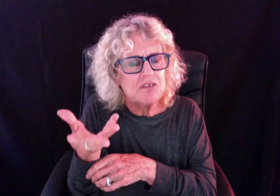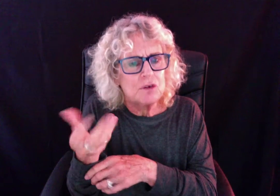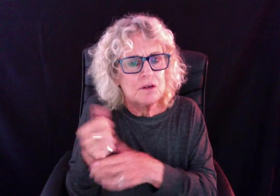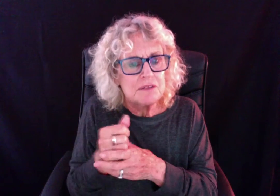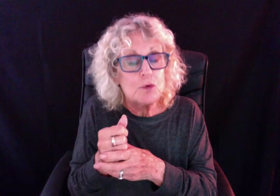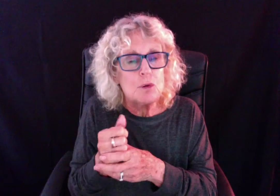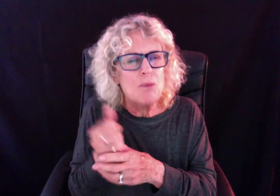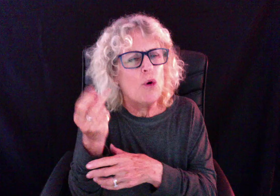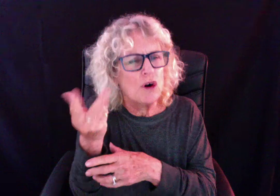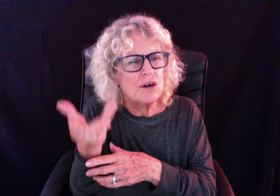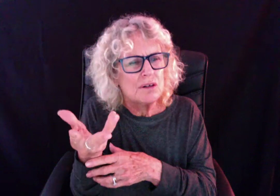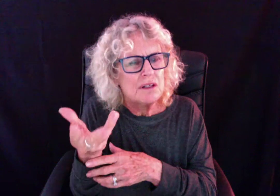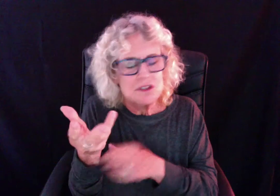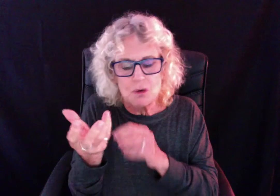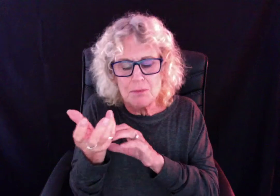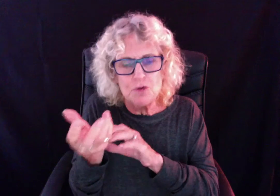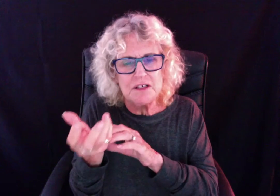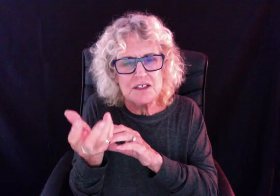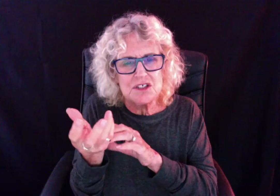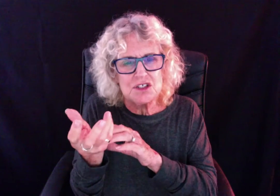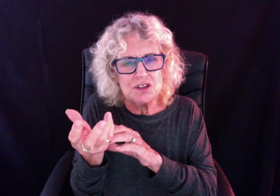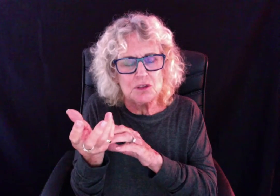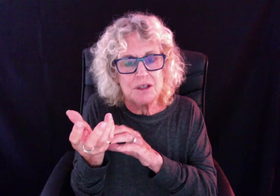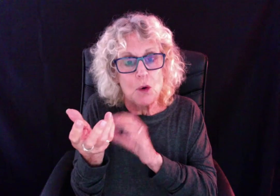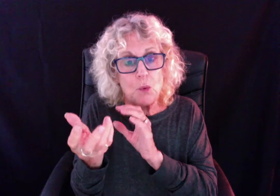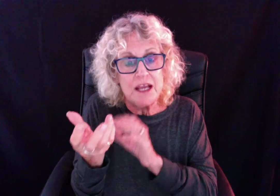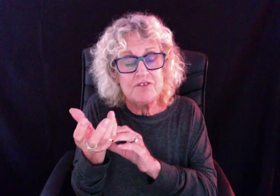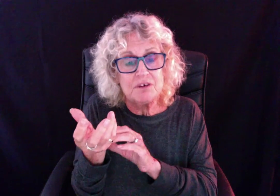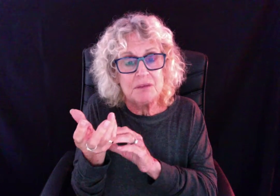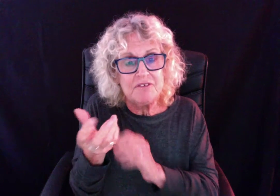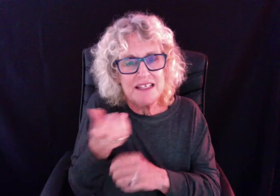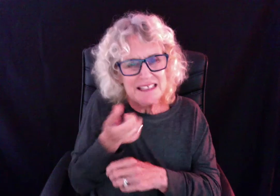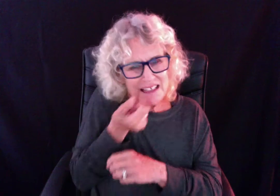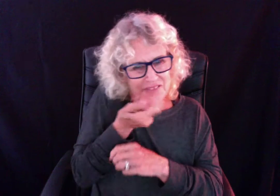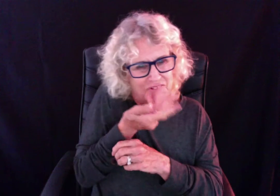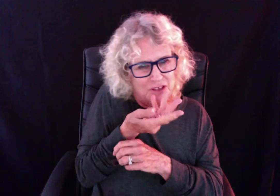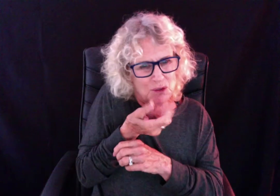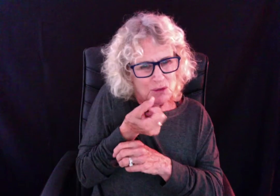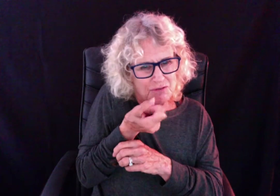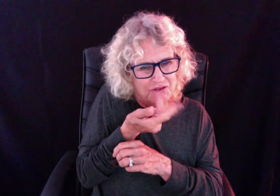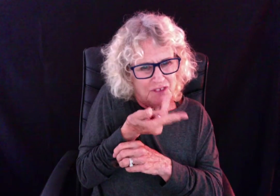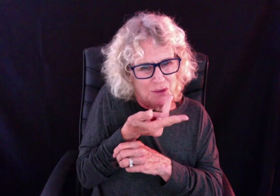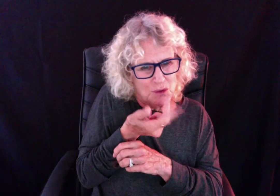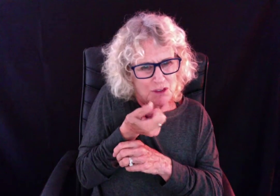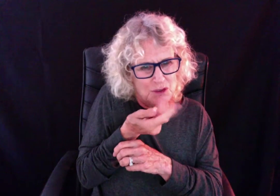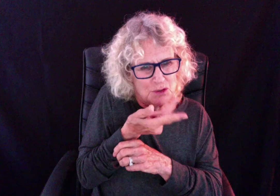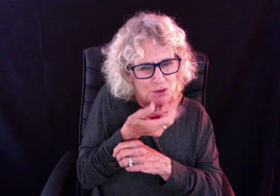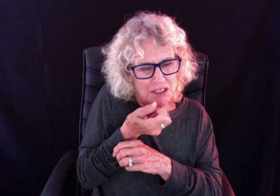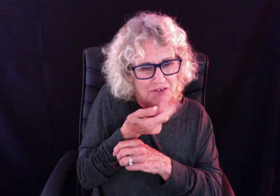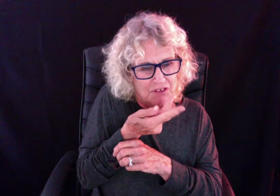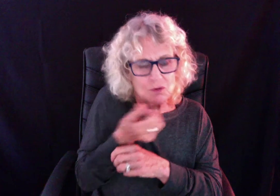Several. There were more. So I'm moving it just a little bit away from my face. Few, few, 1, 2, 3, few,